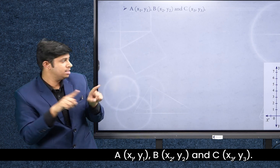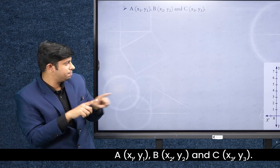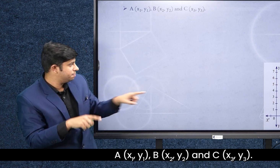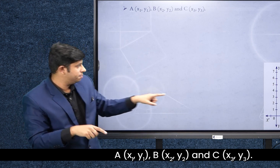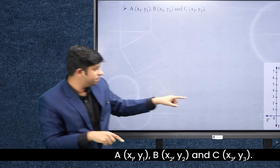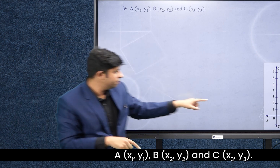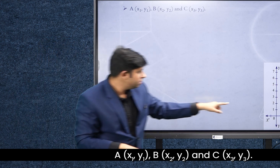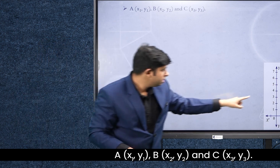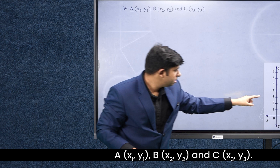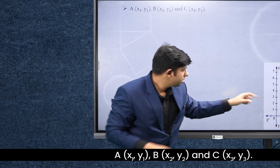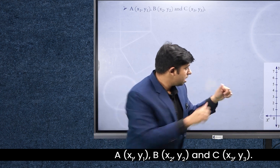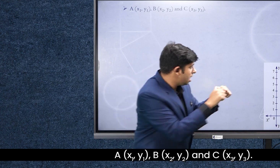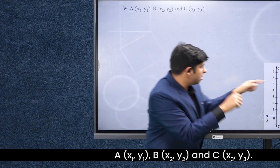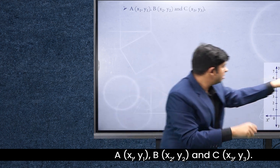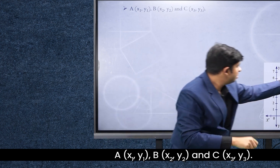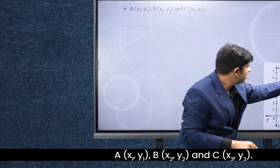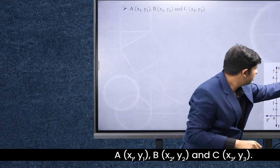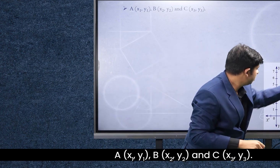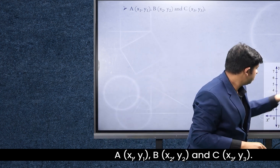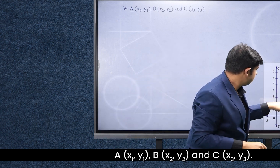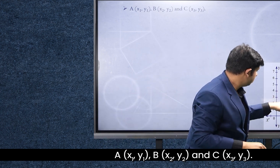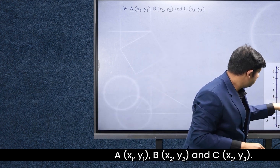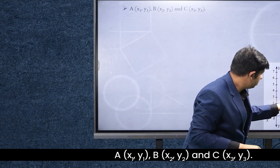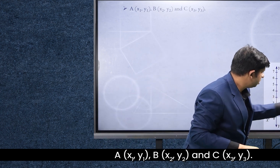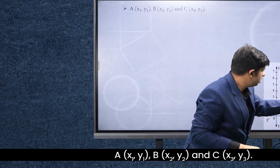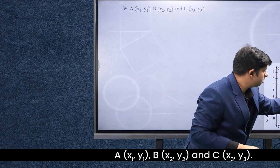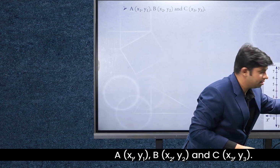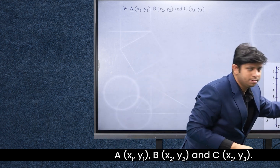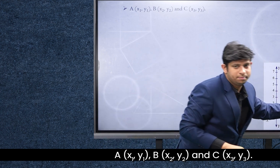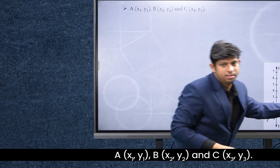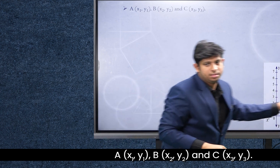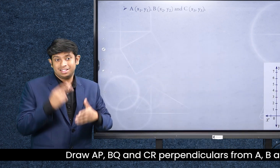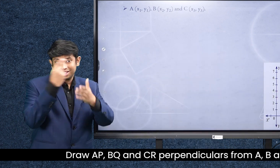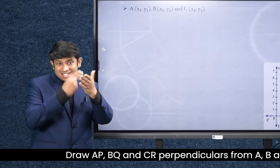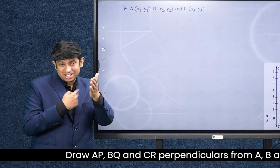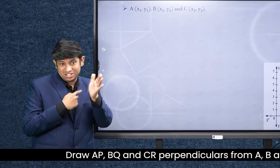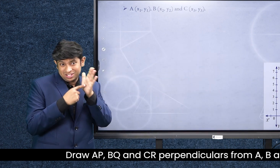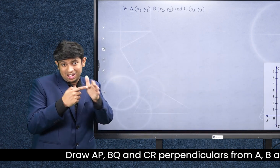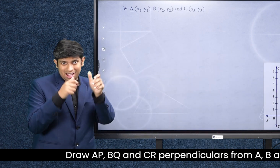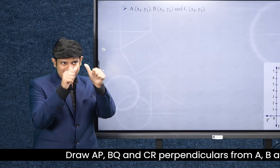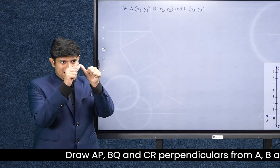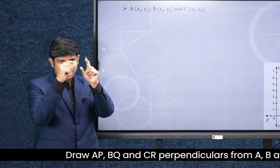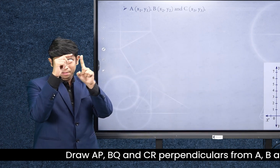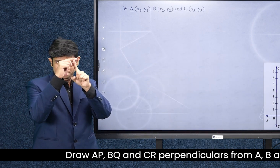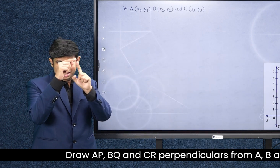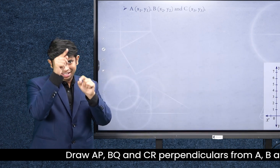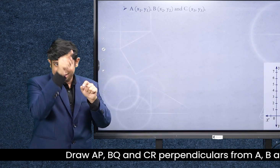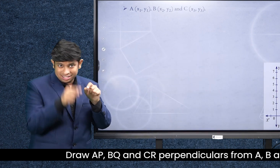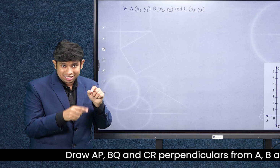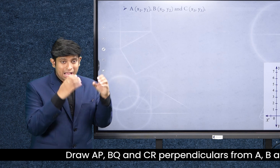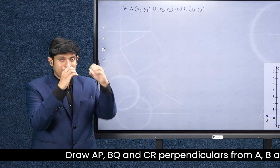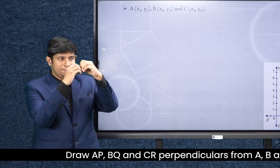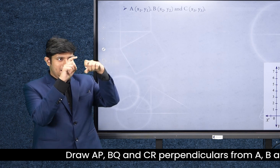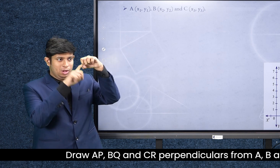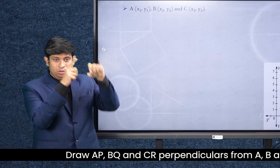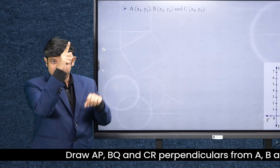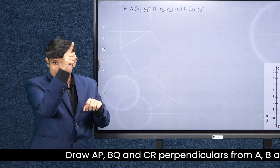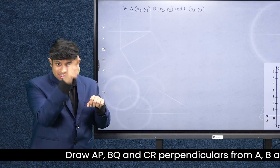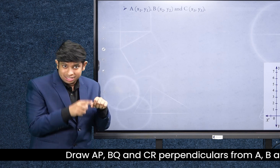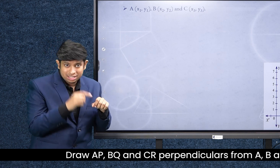Draw AP, BQ and C